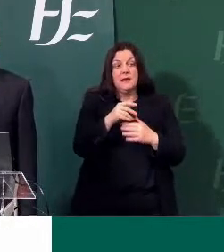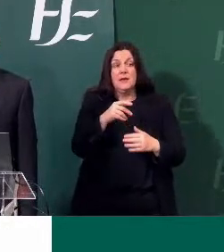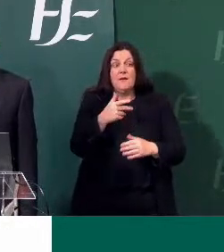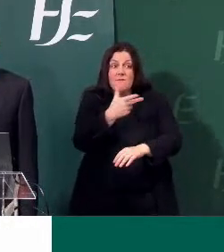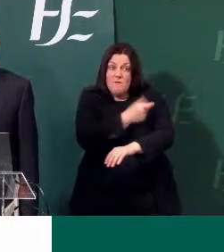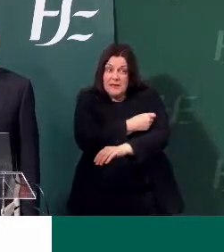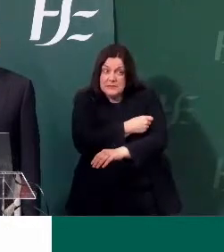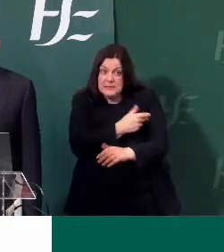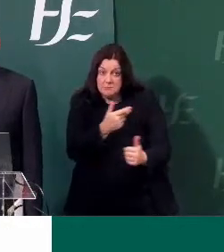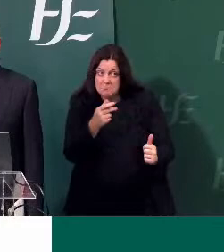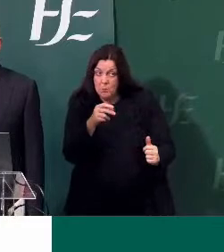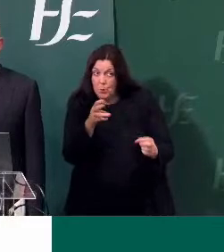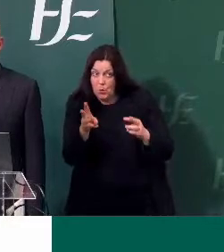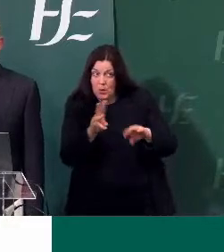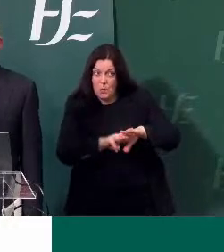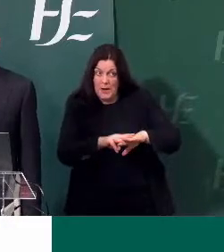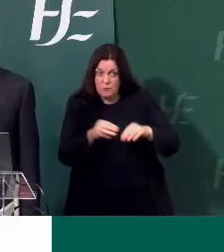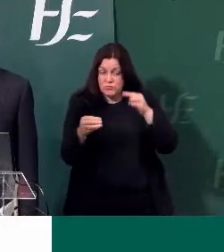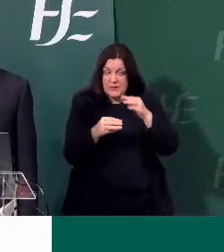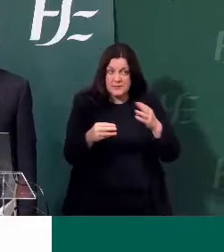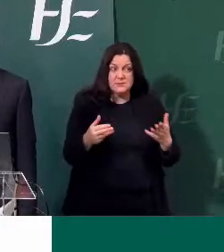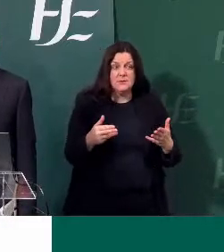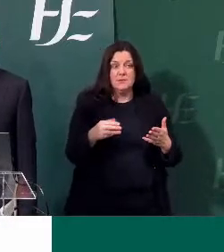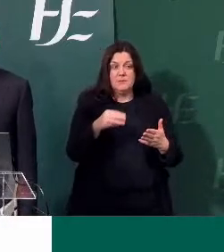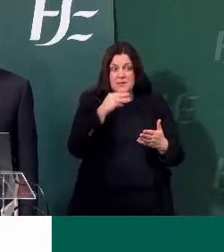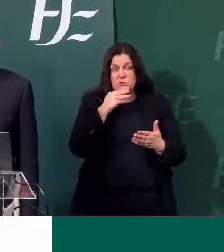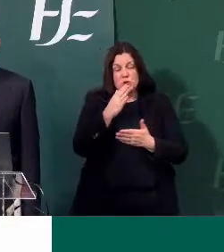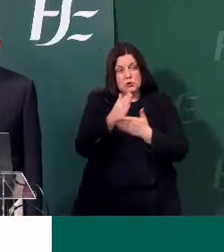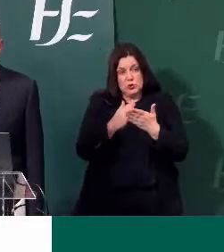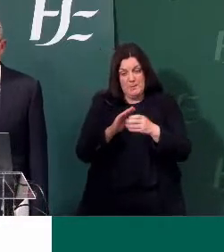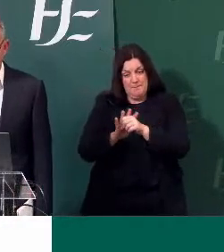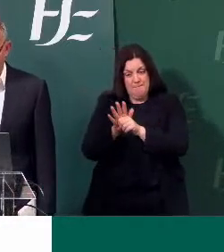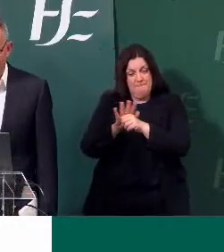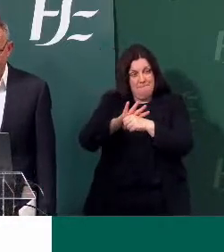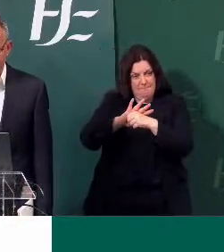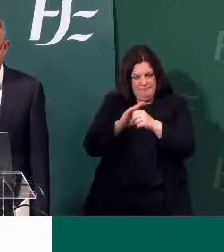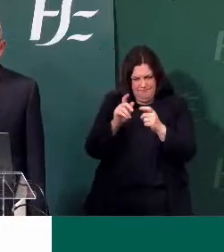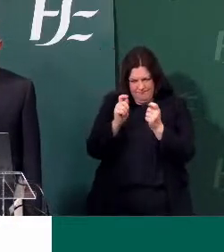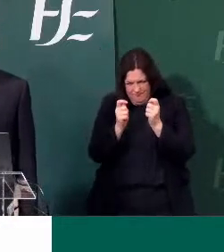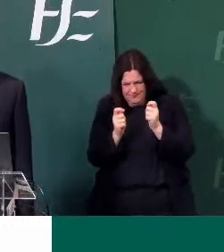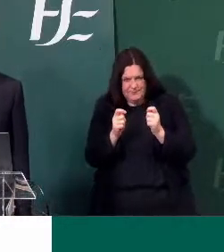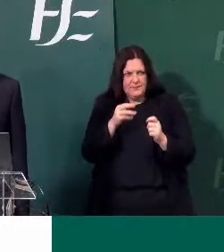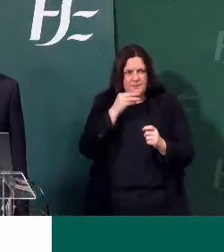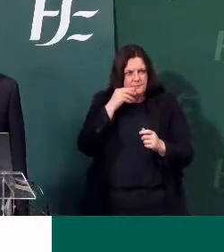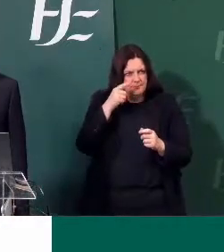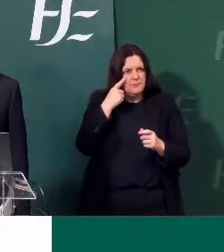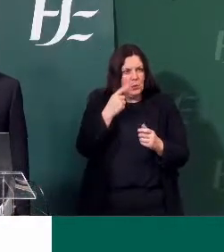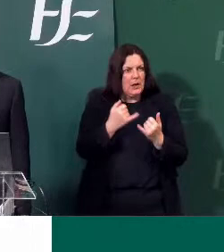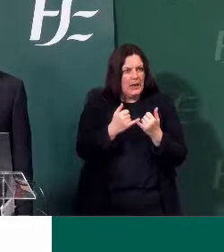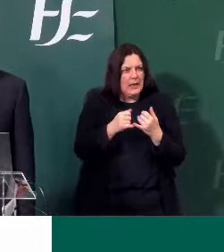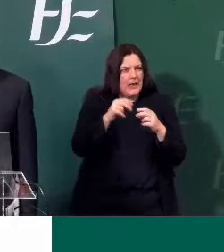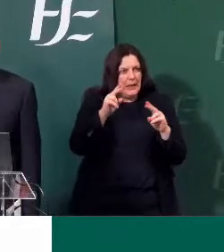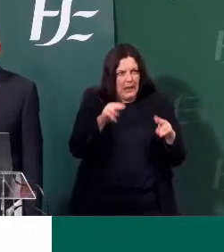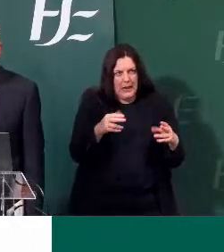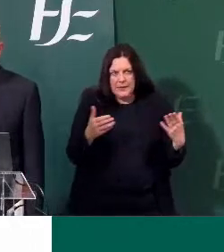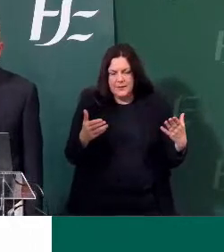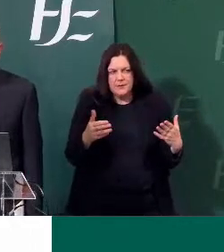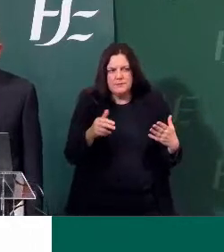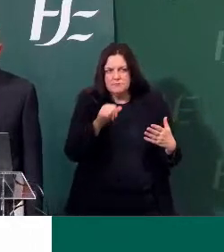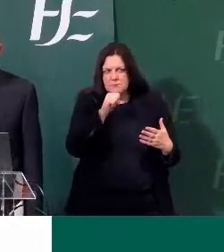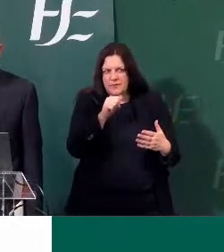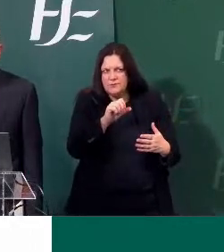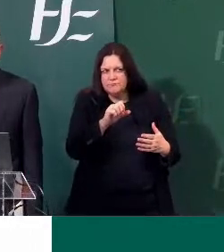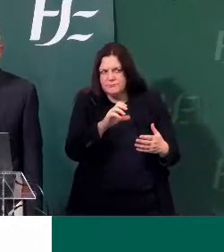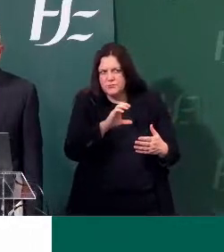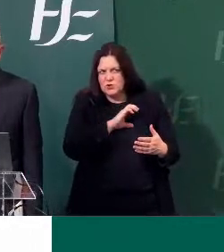underway. Again, too early to say. Some of the mutation markers suggest it may well be. Effectiveness of current tests, the widely used PCR tests continue to